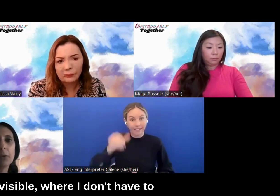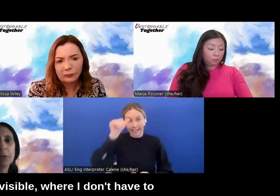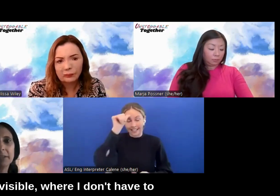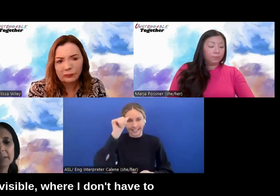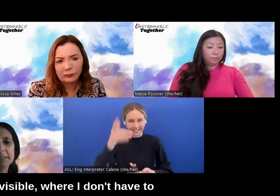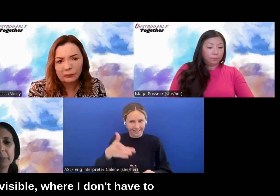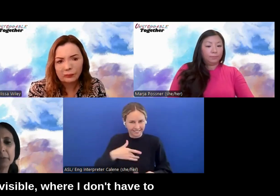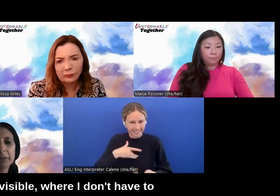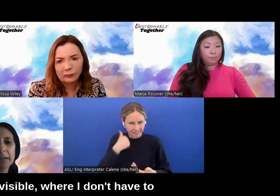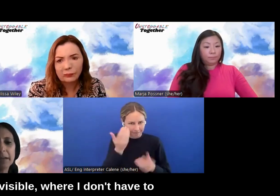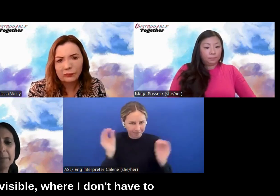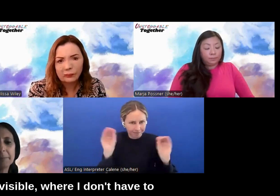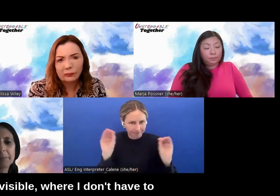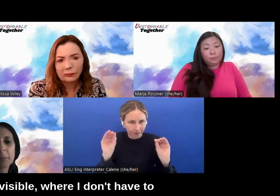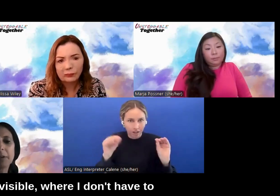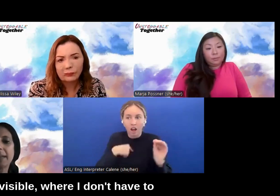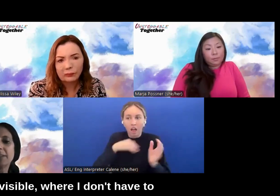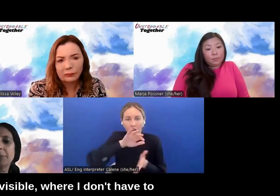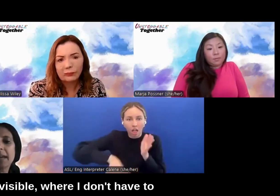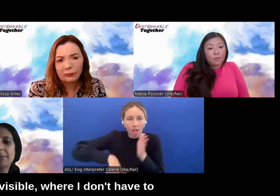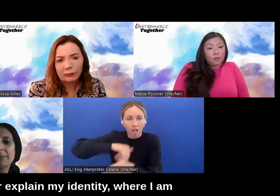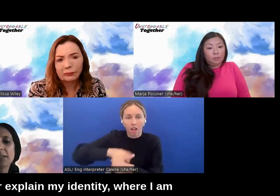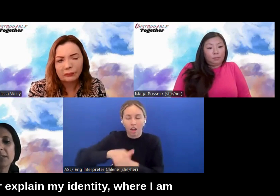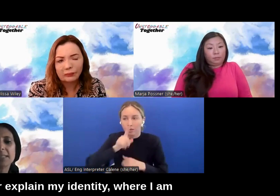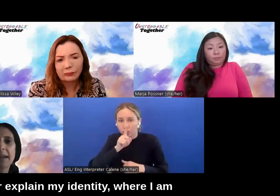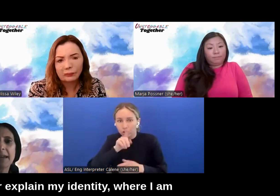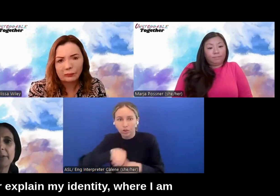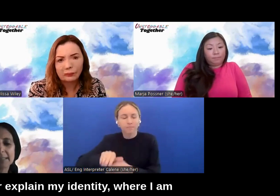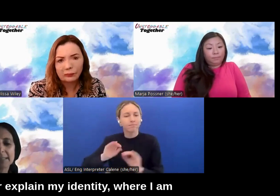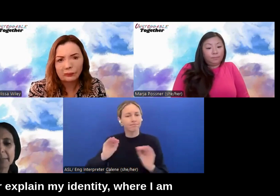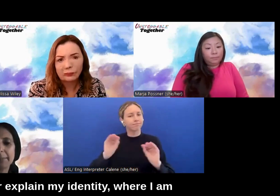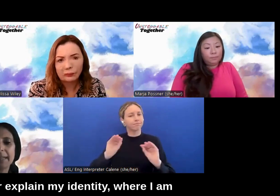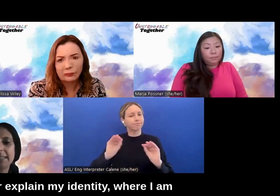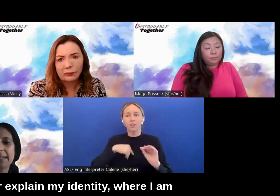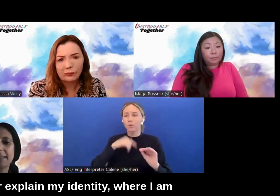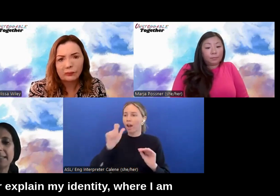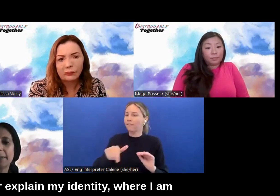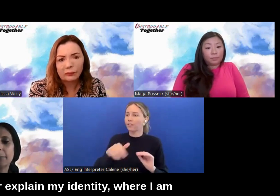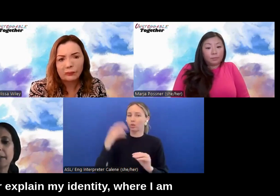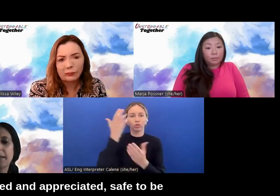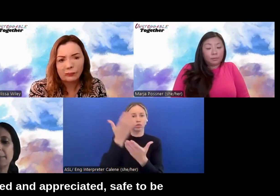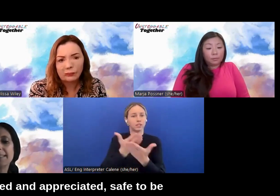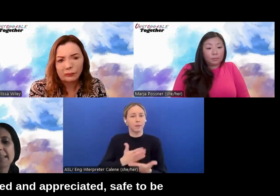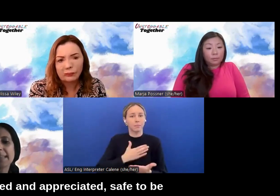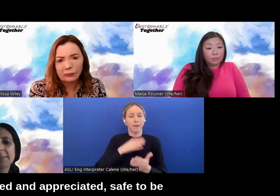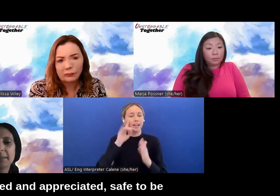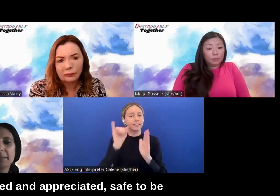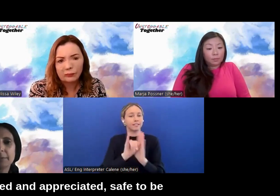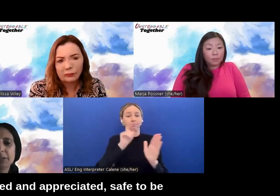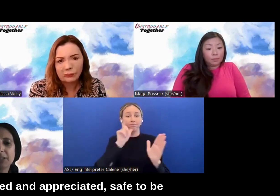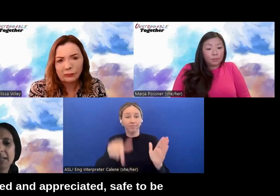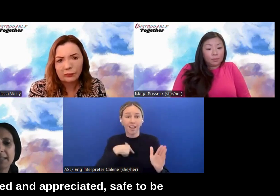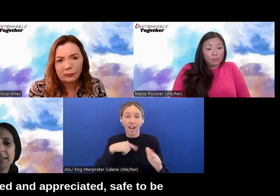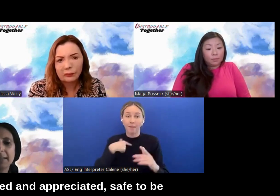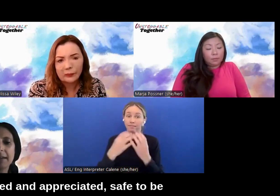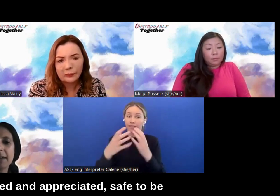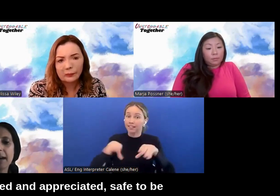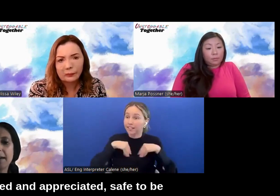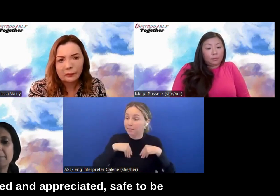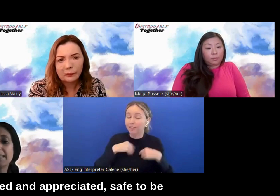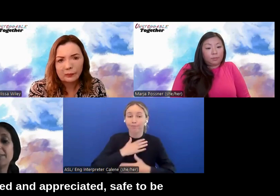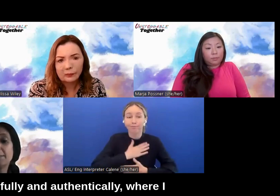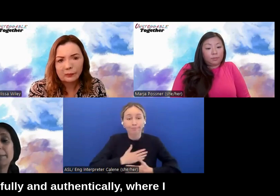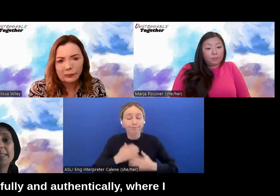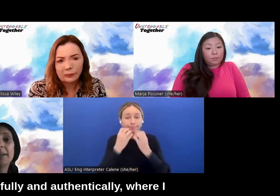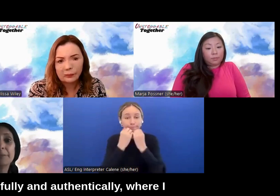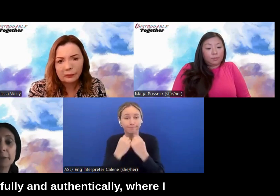shameful or invisible, where I don't have to justify or explain my identity, where I am accepted and appreciated,